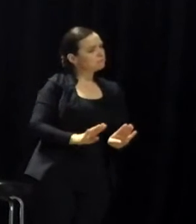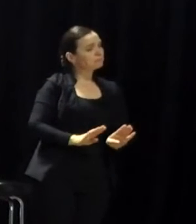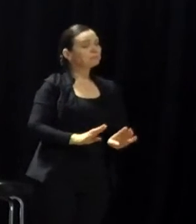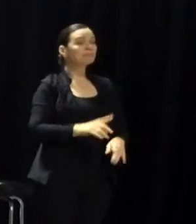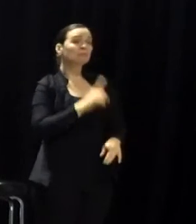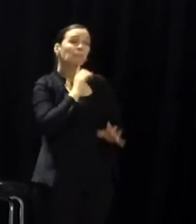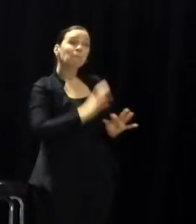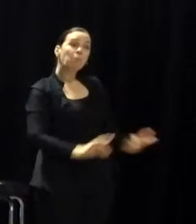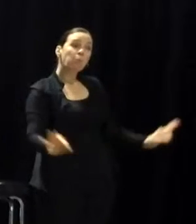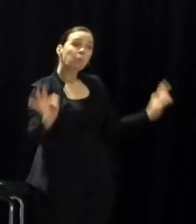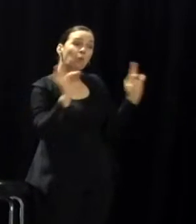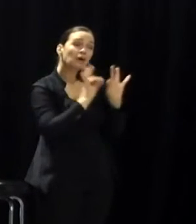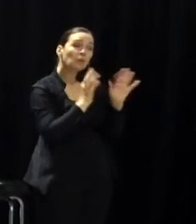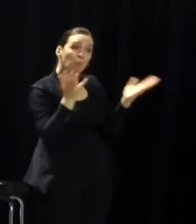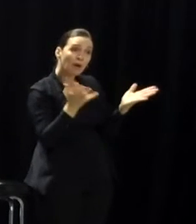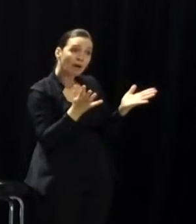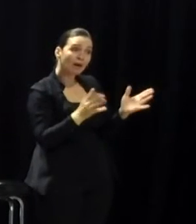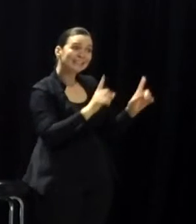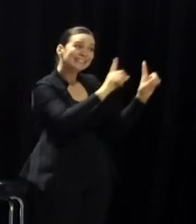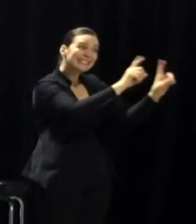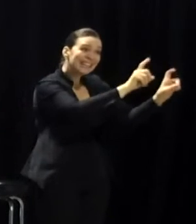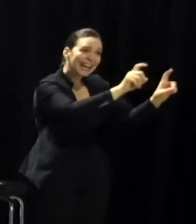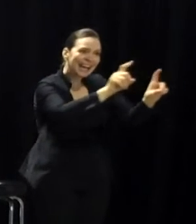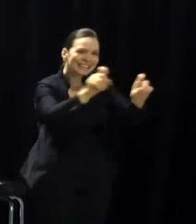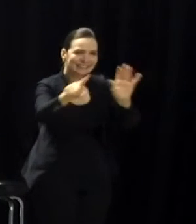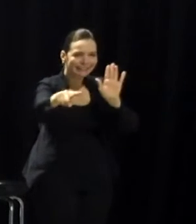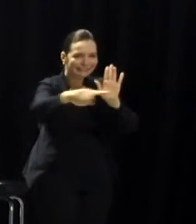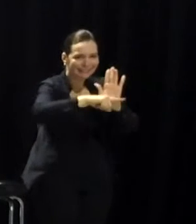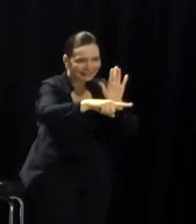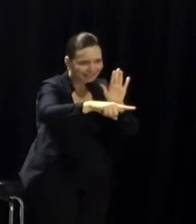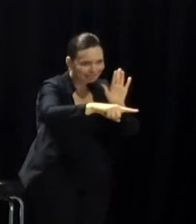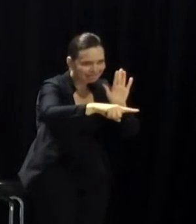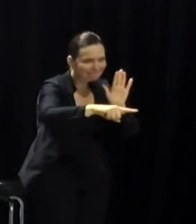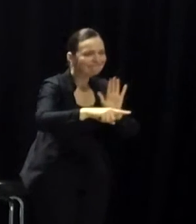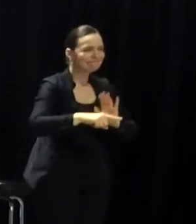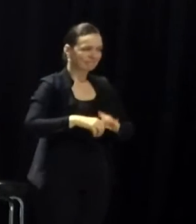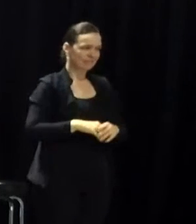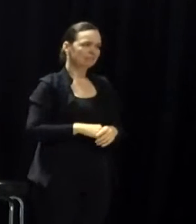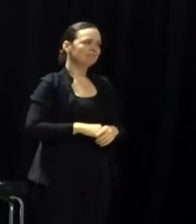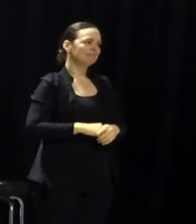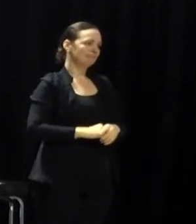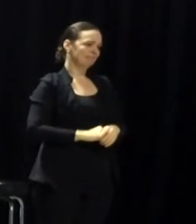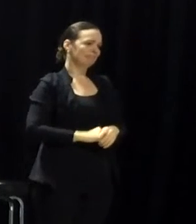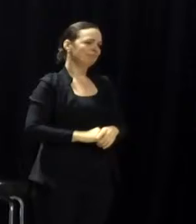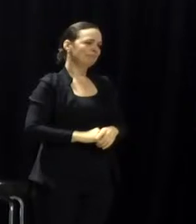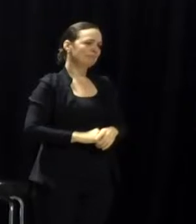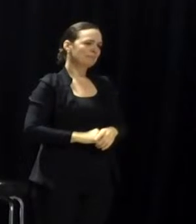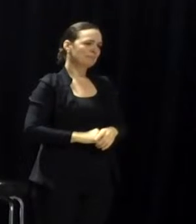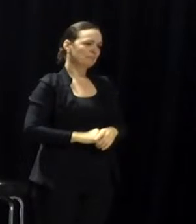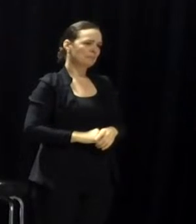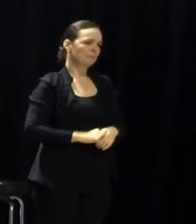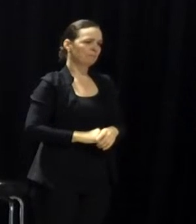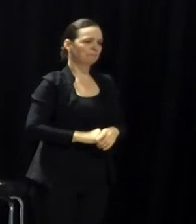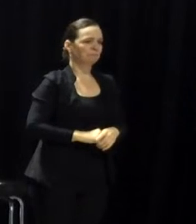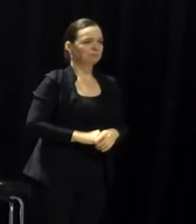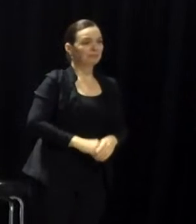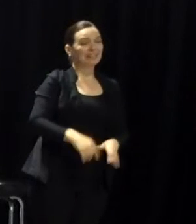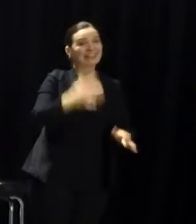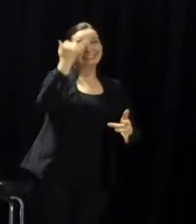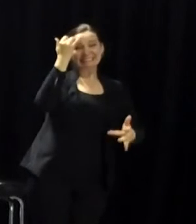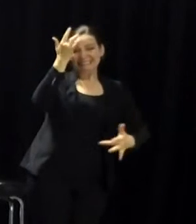If you're sick and symptomatic, please go to ongov.net/Cayuga Medical. Monday through Friday, 9 to